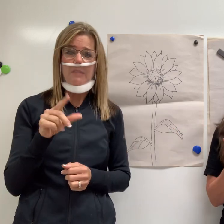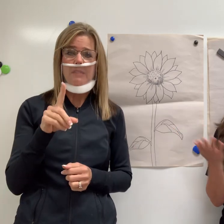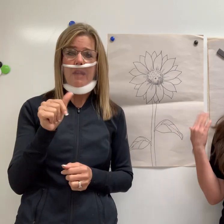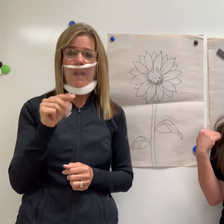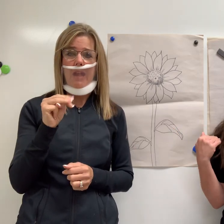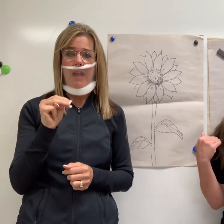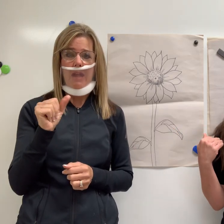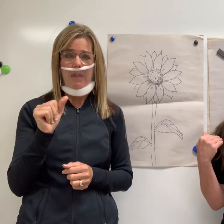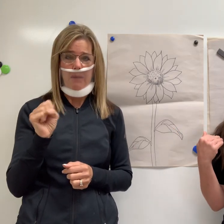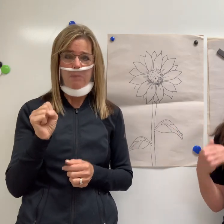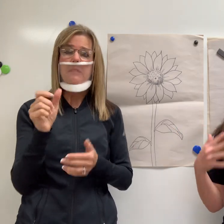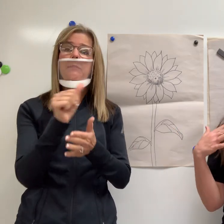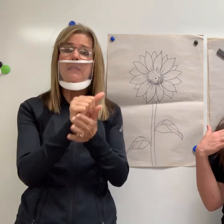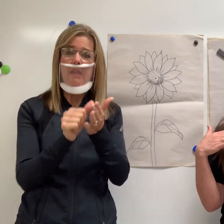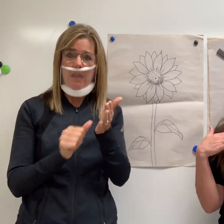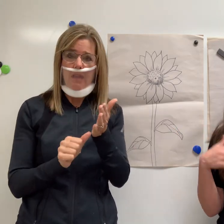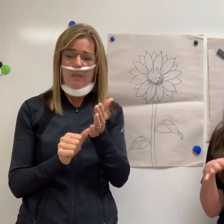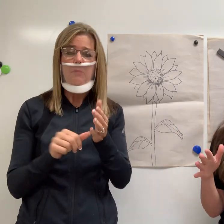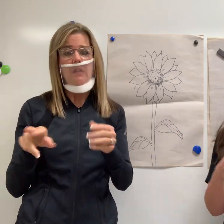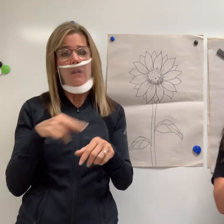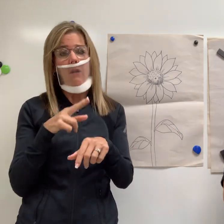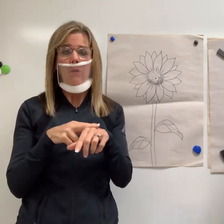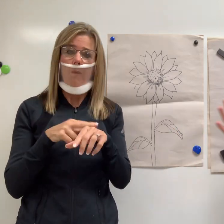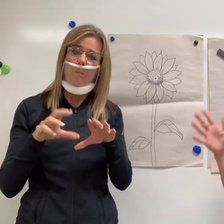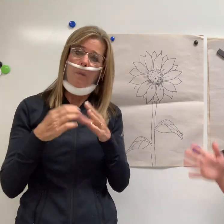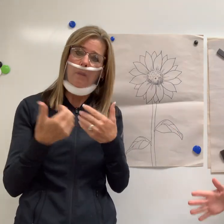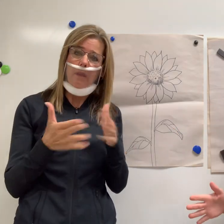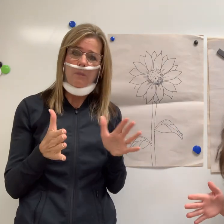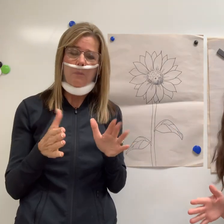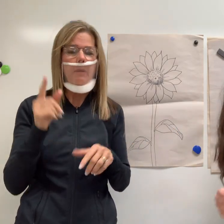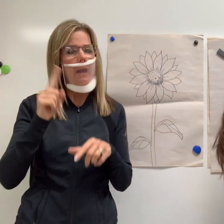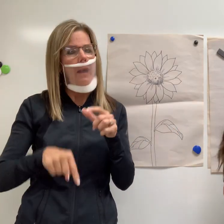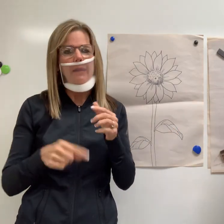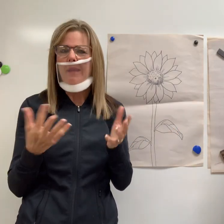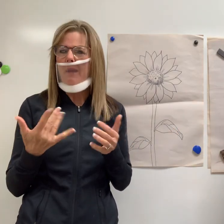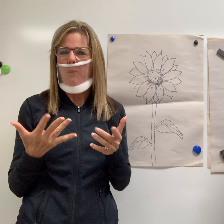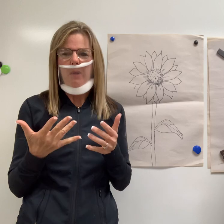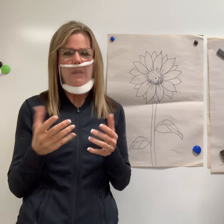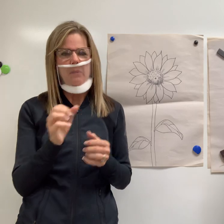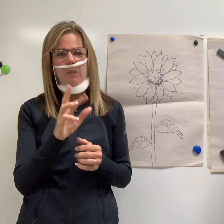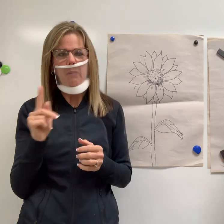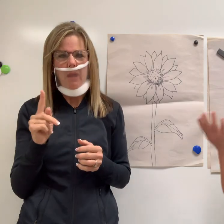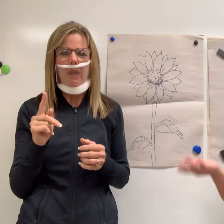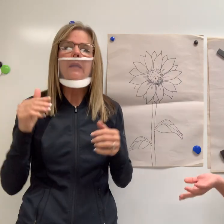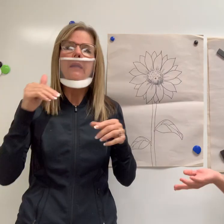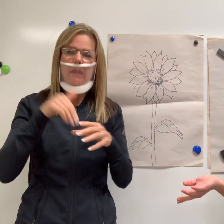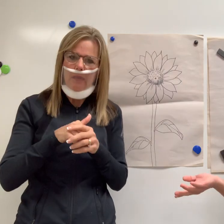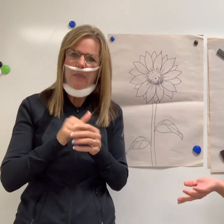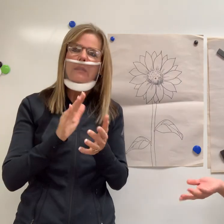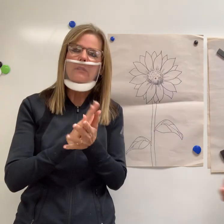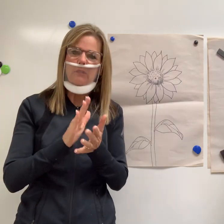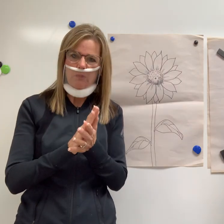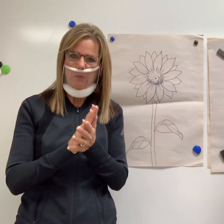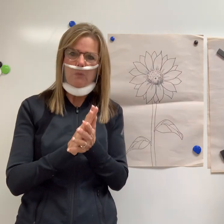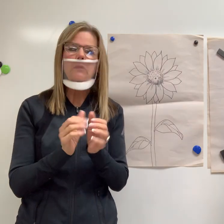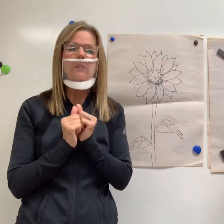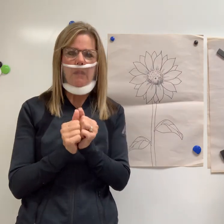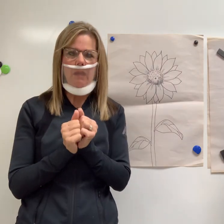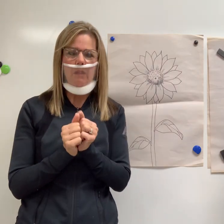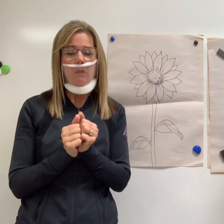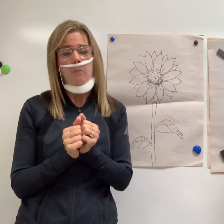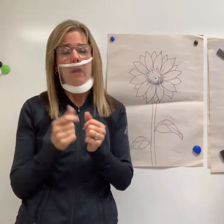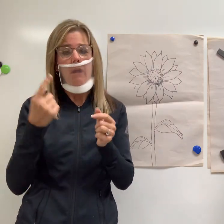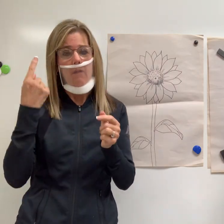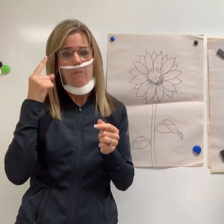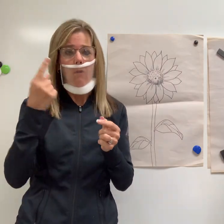our regular art classroom. I cannot wait for us to be back together in my art classroom eventually, but for right now, at least we get to touch